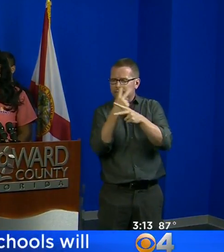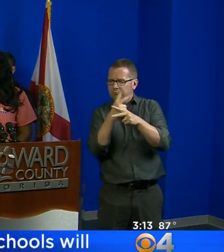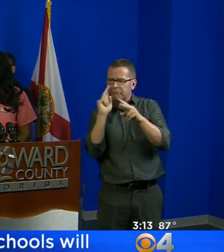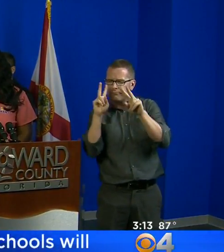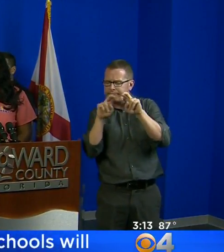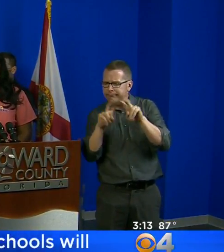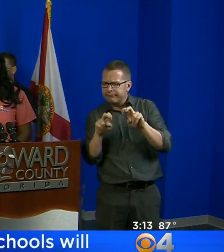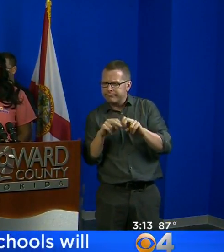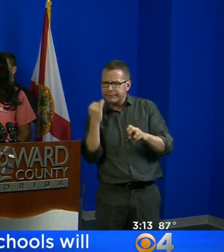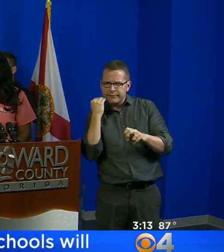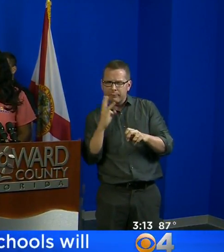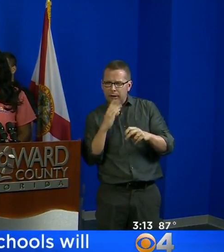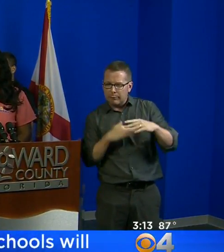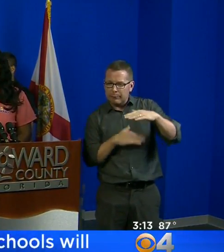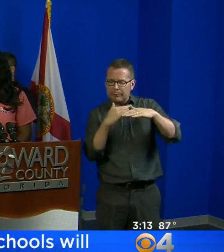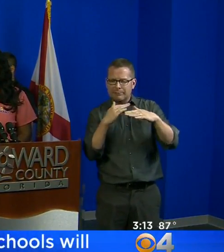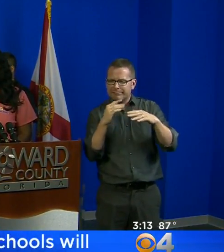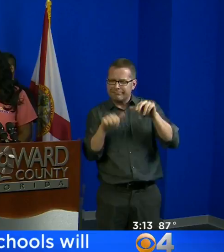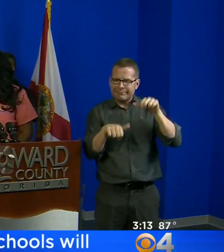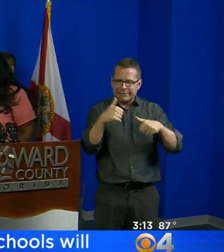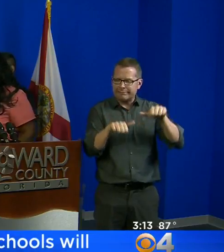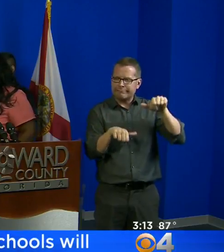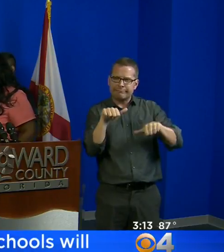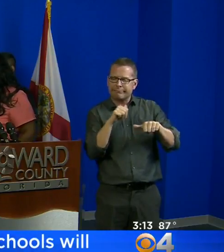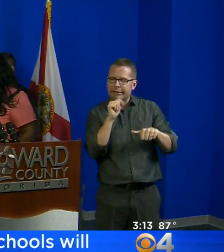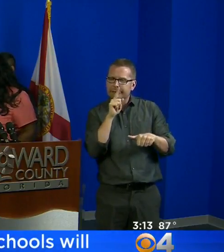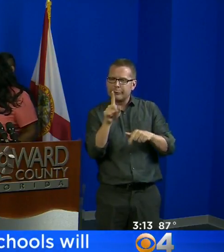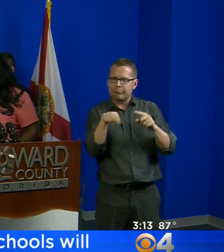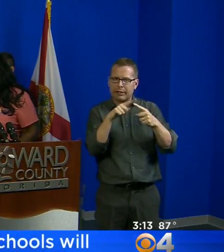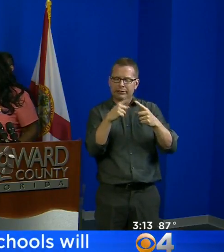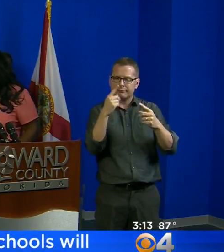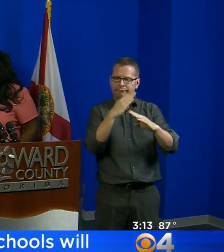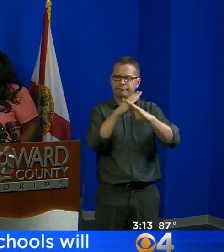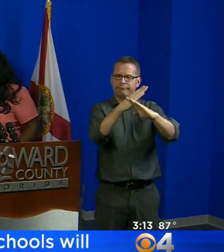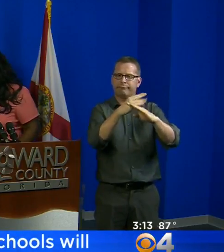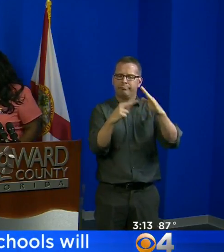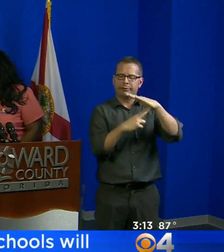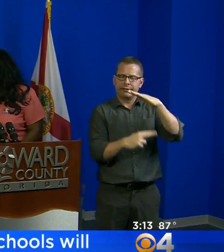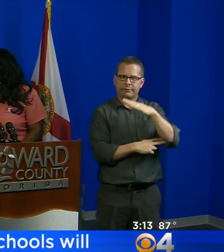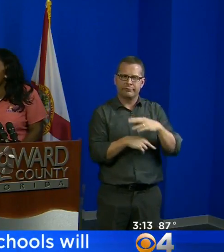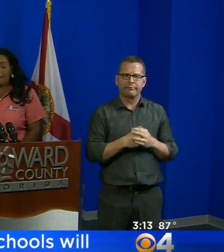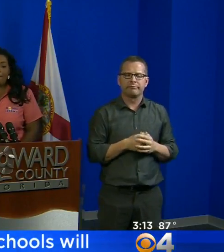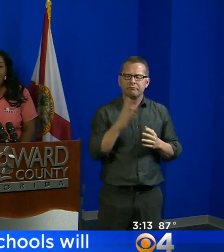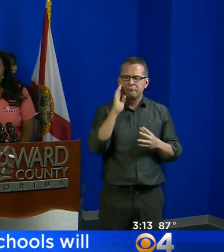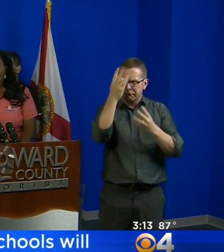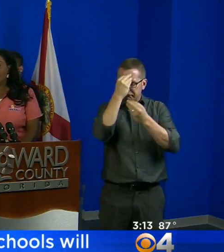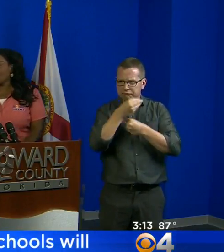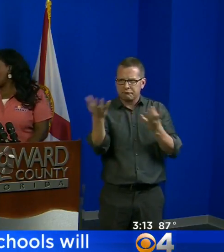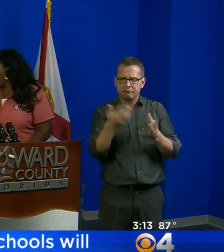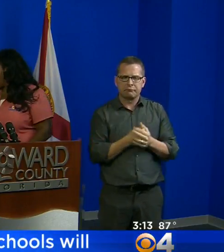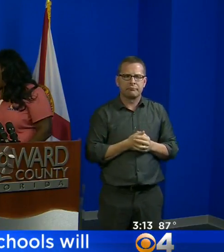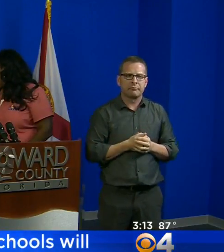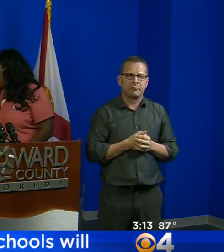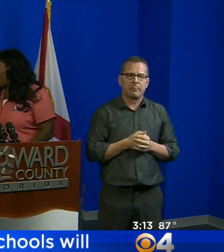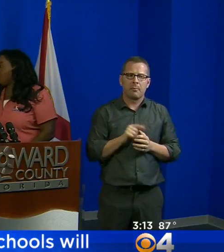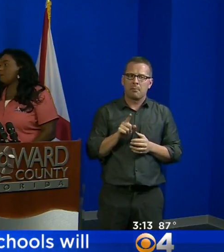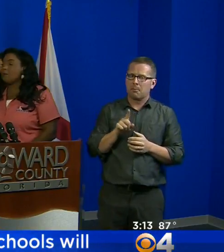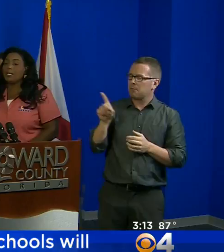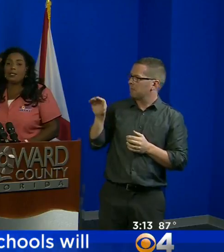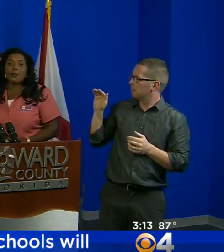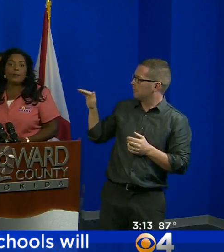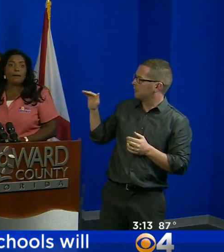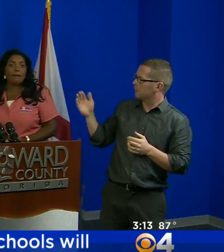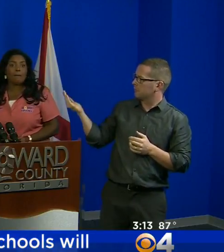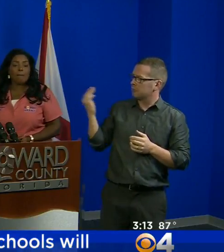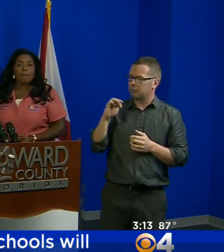exact time is going to be, but we will get back with you with that. Miguel, do you want to? We've been in discussions with our highway and Come to bridge the maintenance.